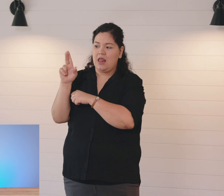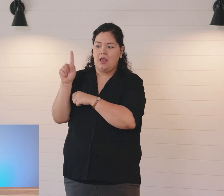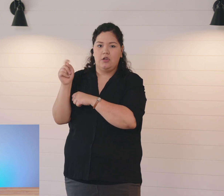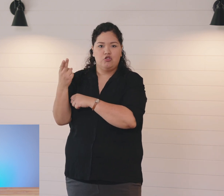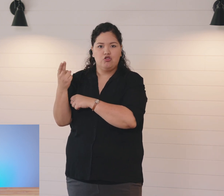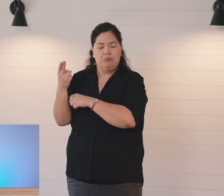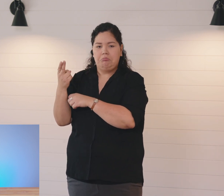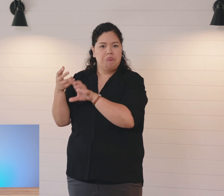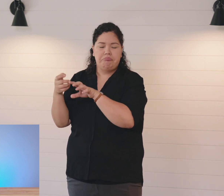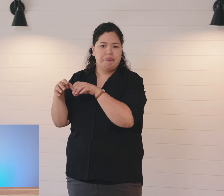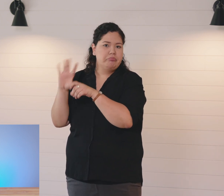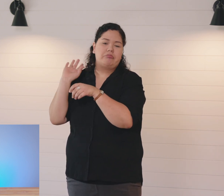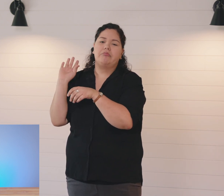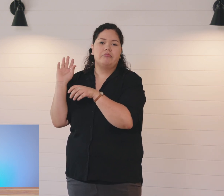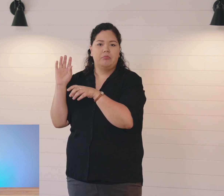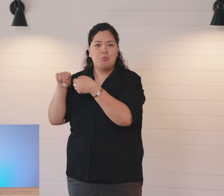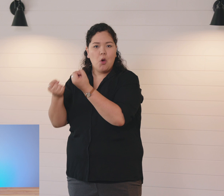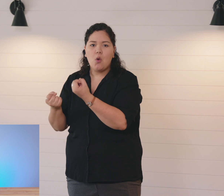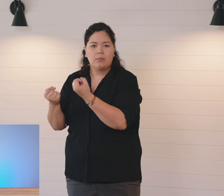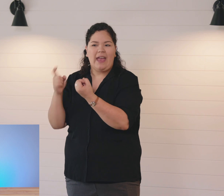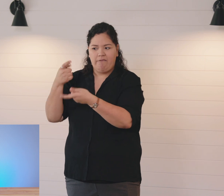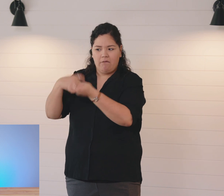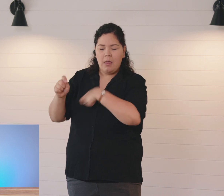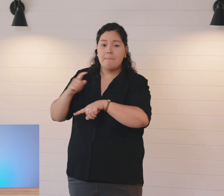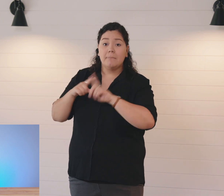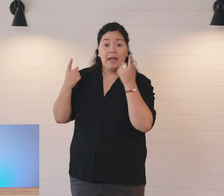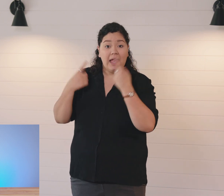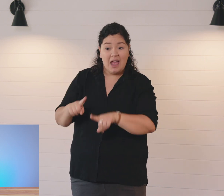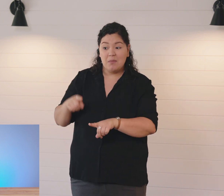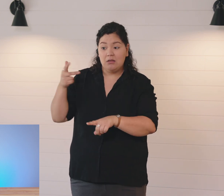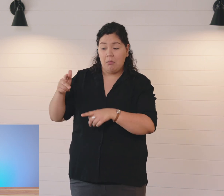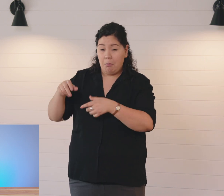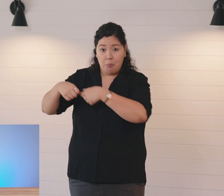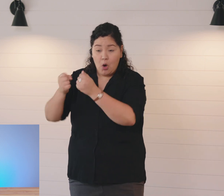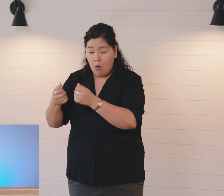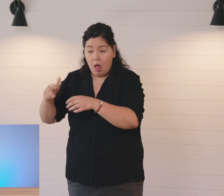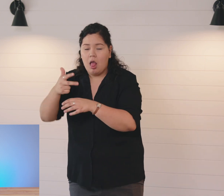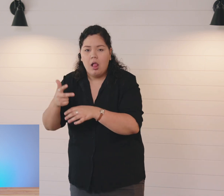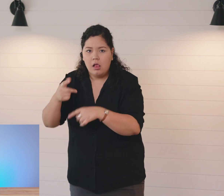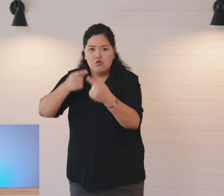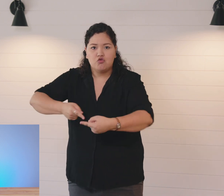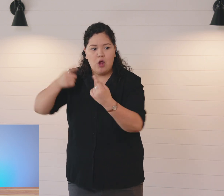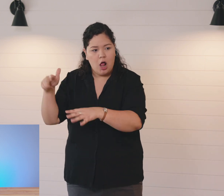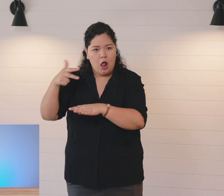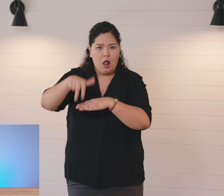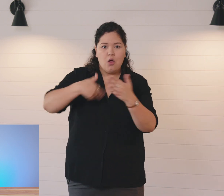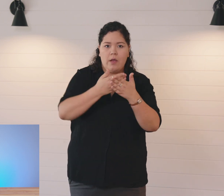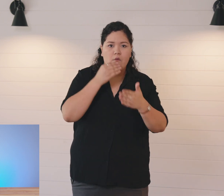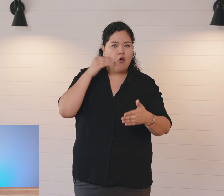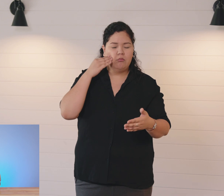few weeks ago, and we had to get it replaced, but he barely got it back to our house, and I had no idea how I was going to get it